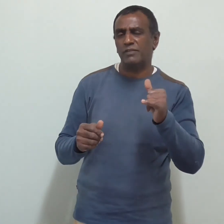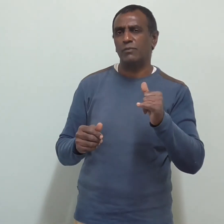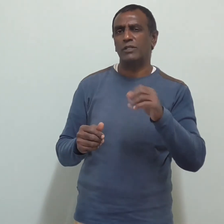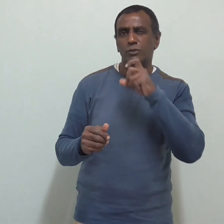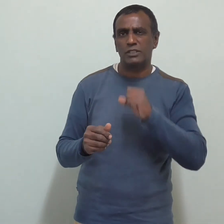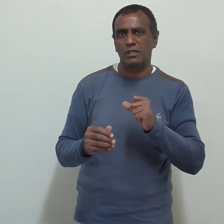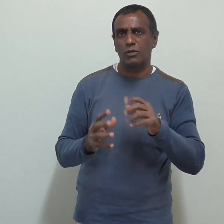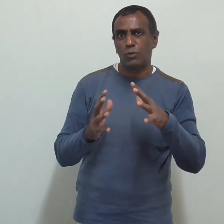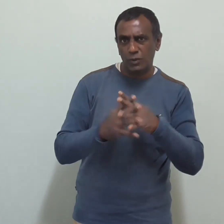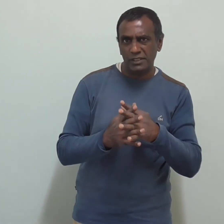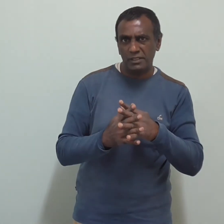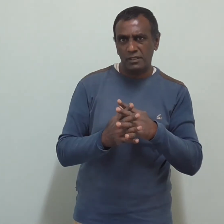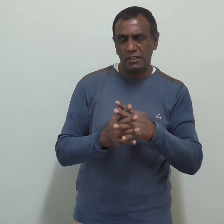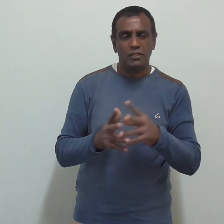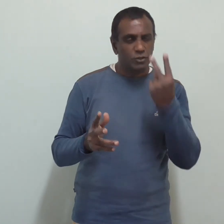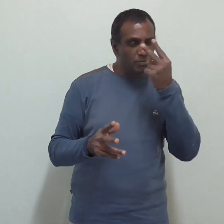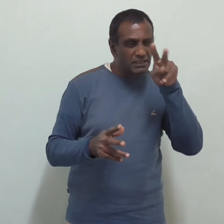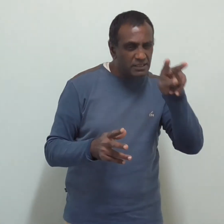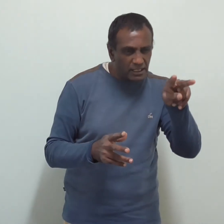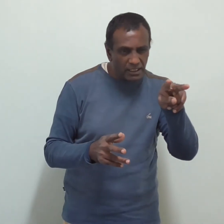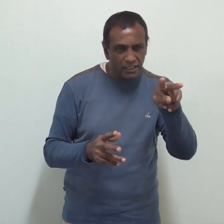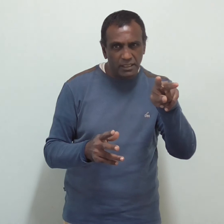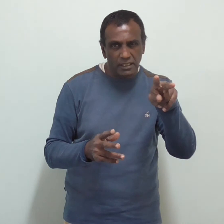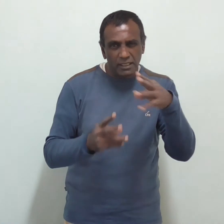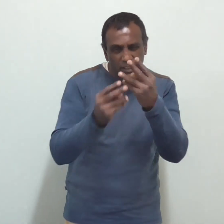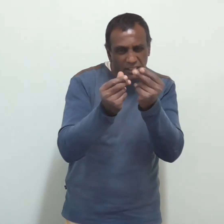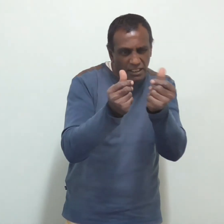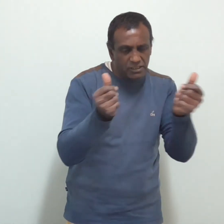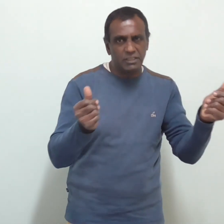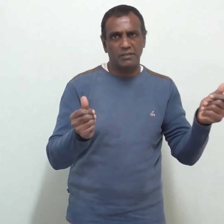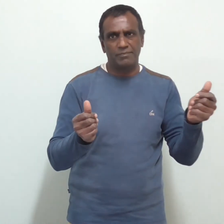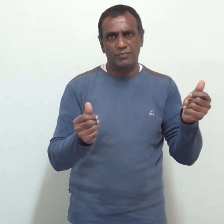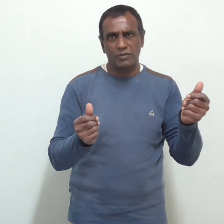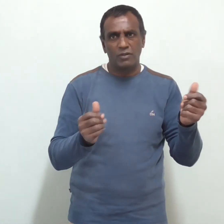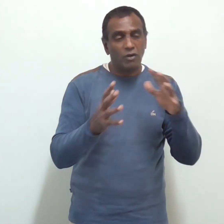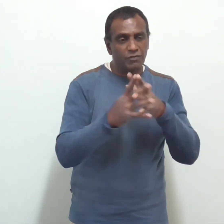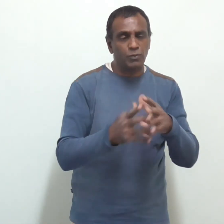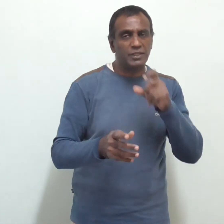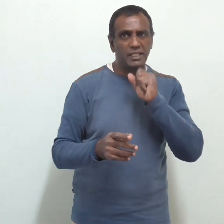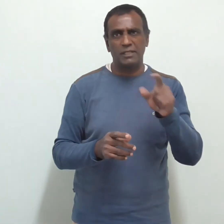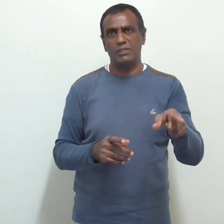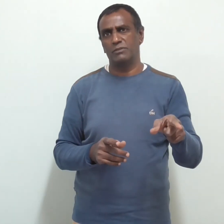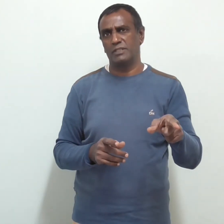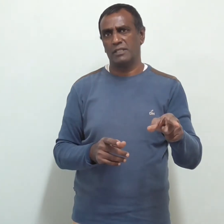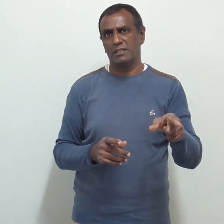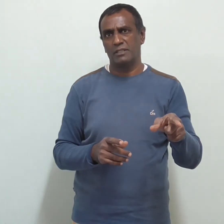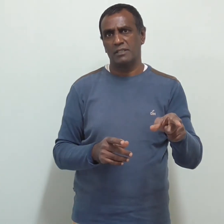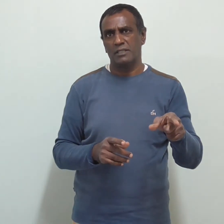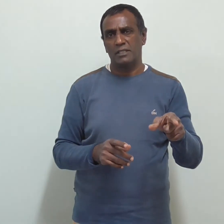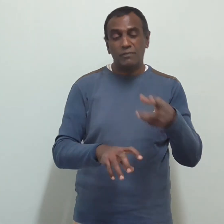they were using wood, you must see the texture of the wood that they were using. If they